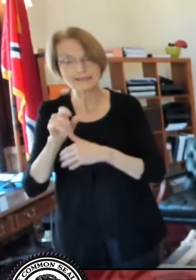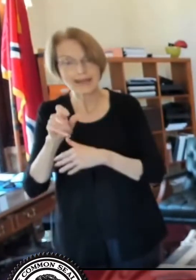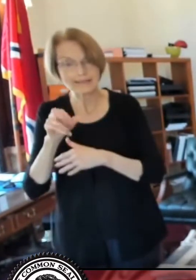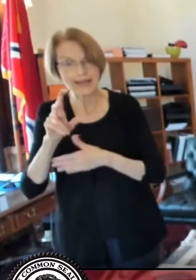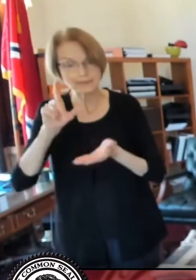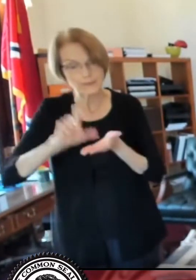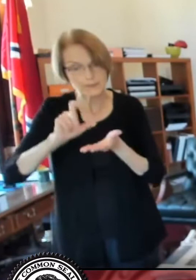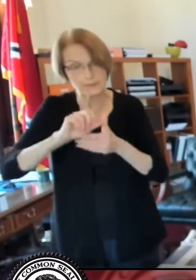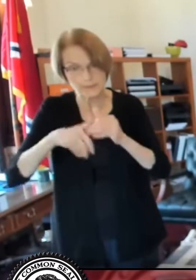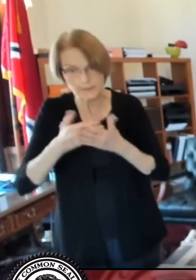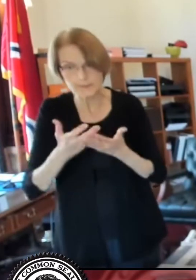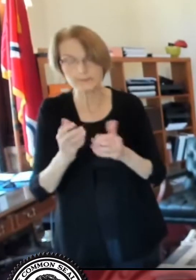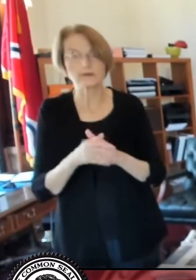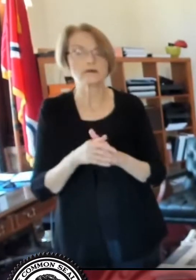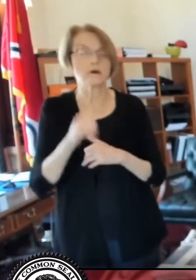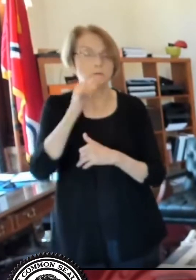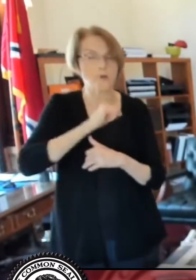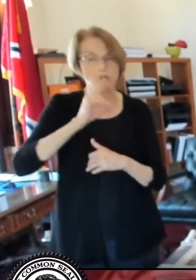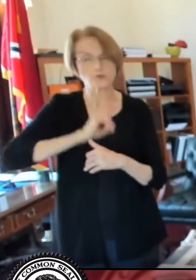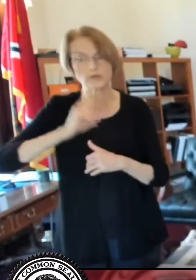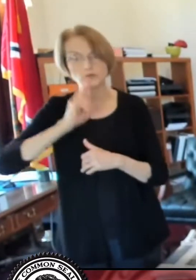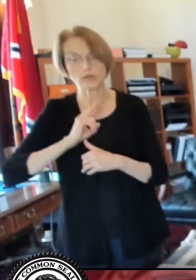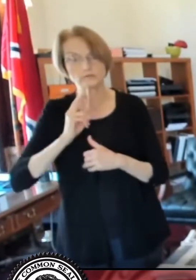restaurants are closing at 11 p.m.